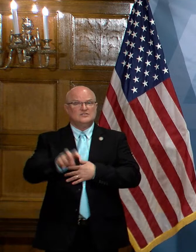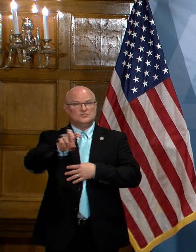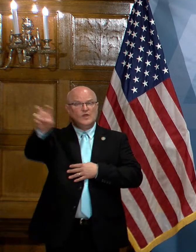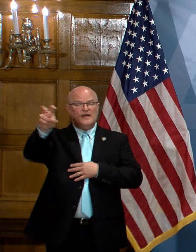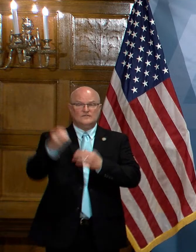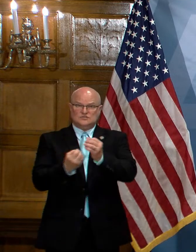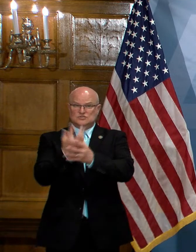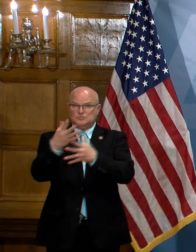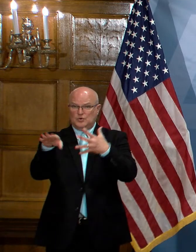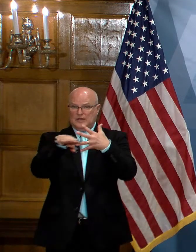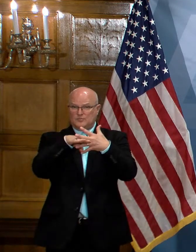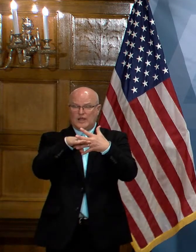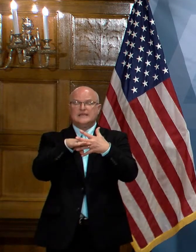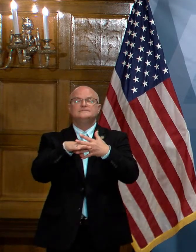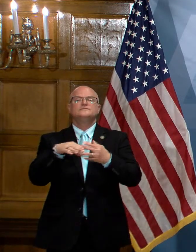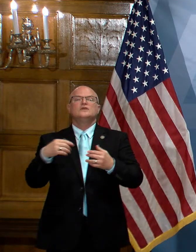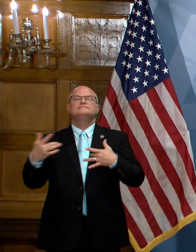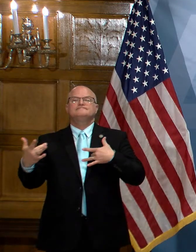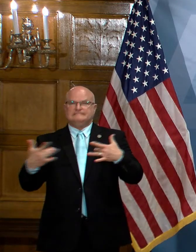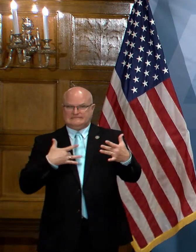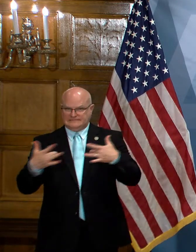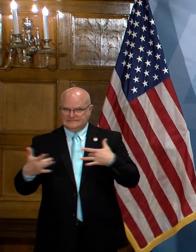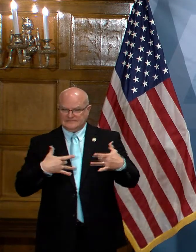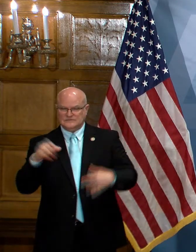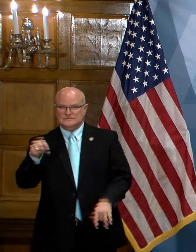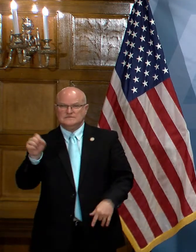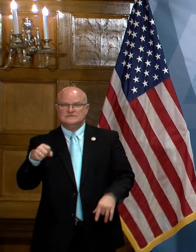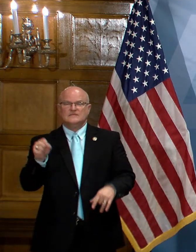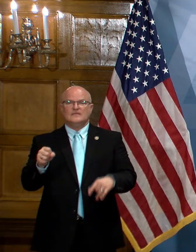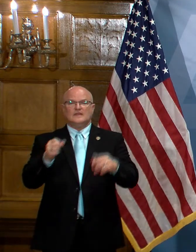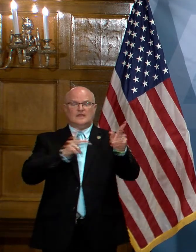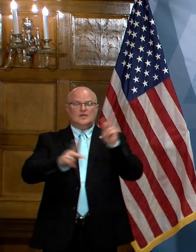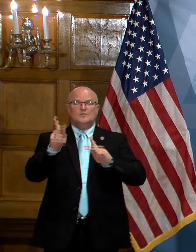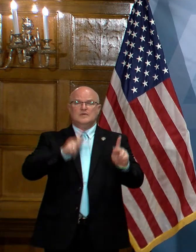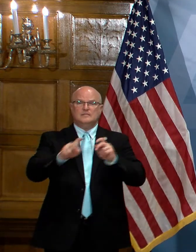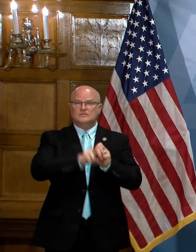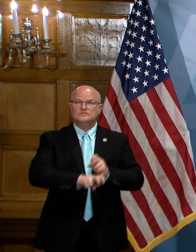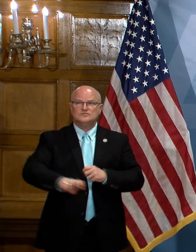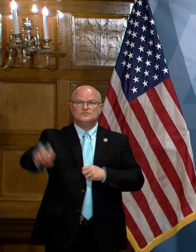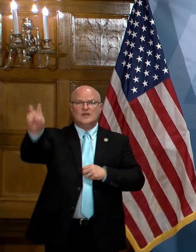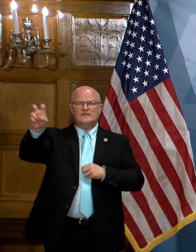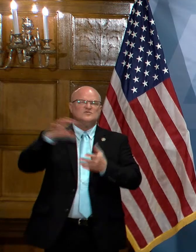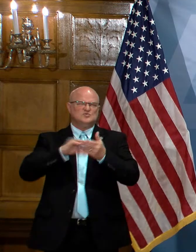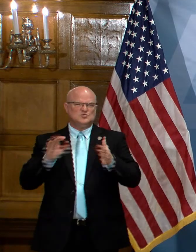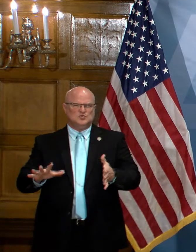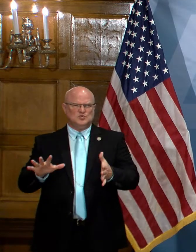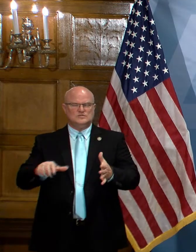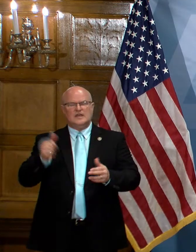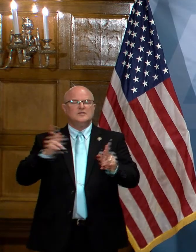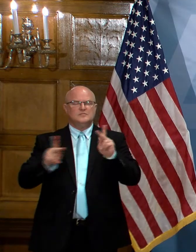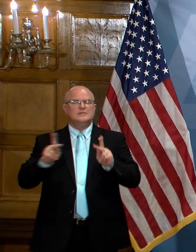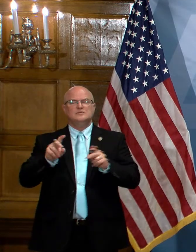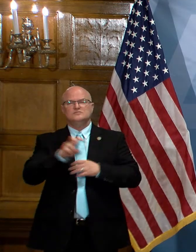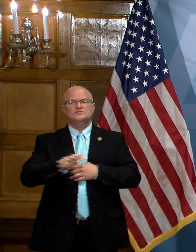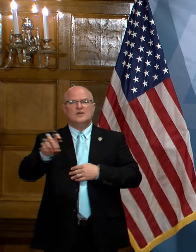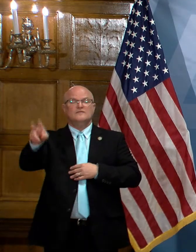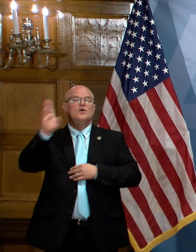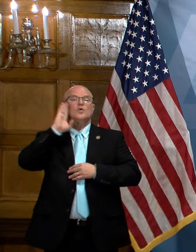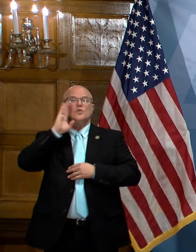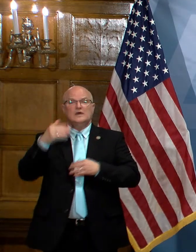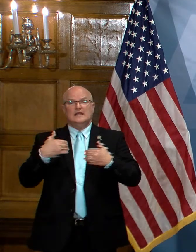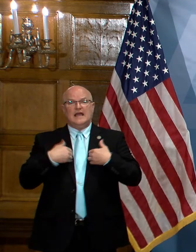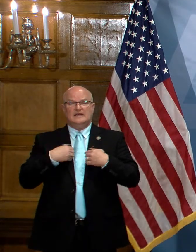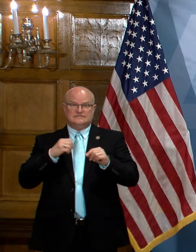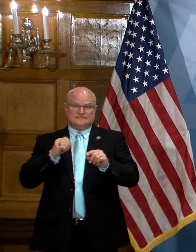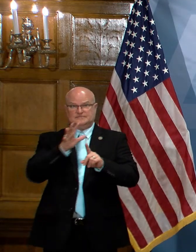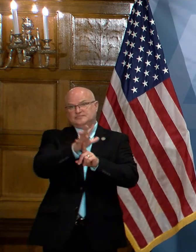and spring break. We are concerned that individuals who have traveled, students, other individuals, will have